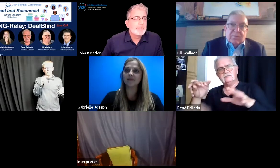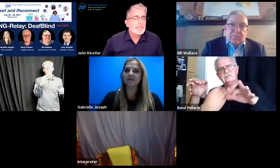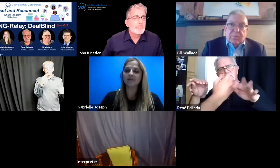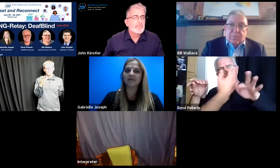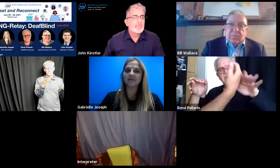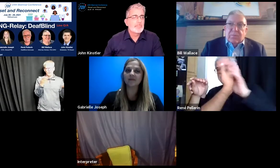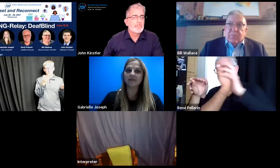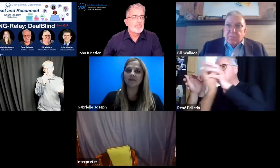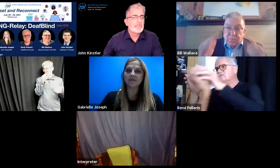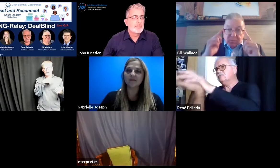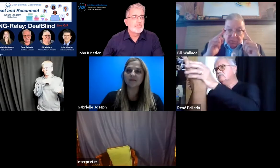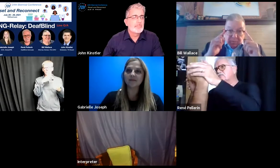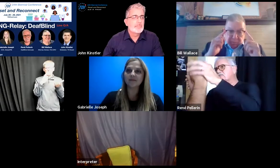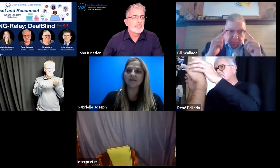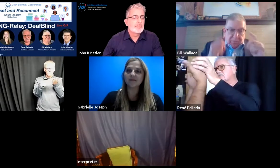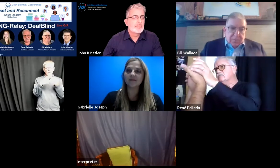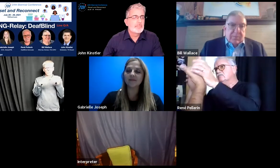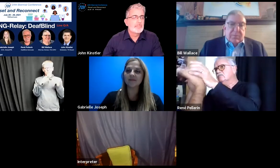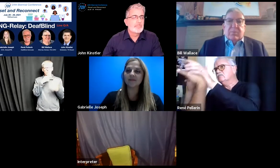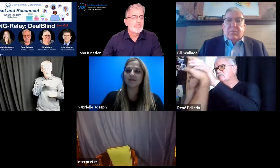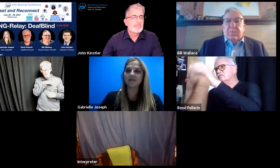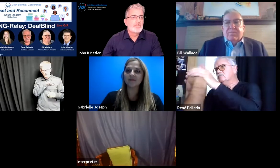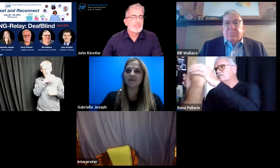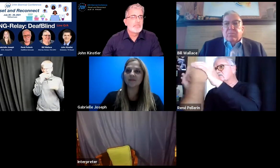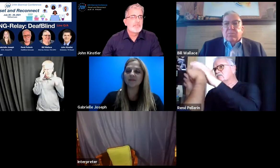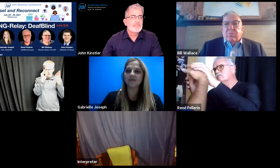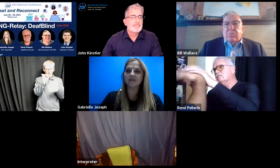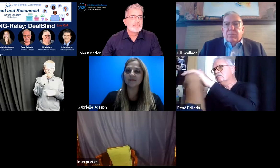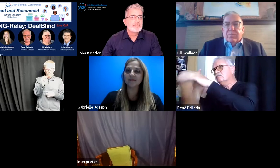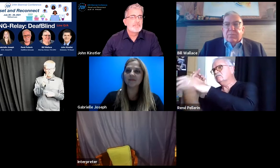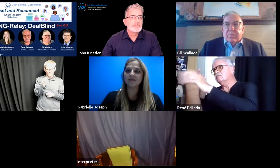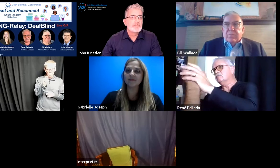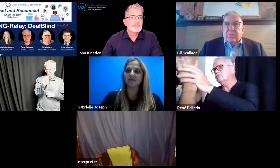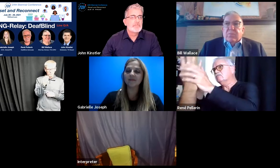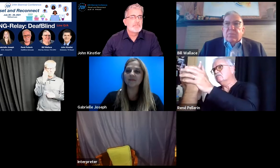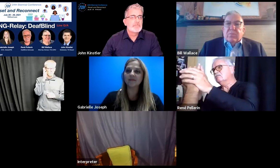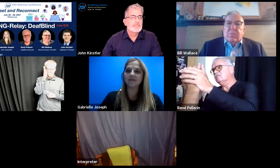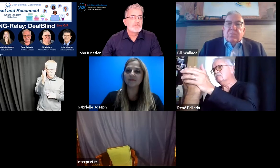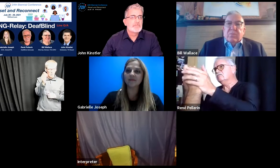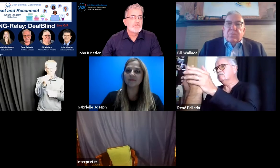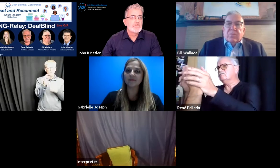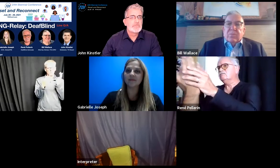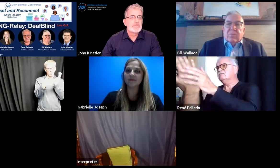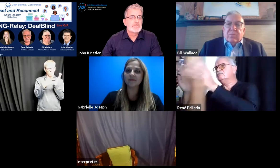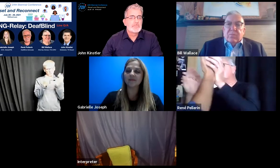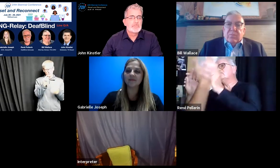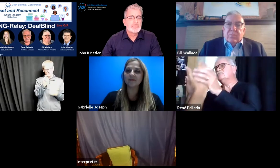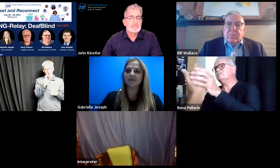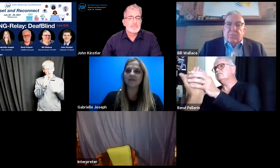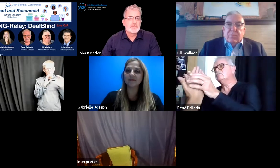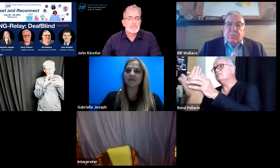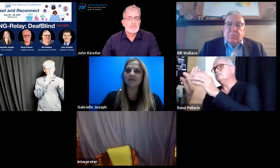Keith. So this is Keith speaking. So in regards to innovation and